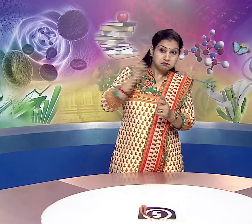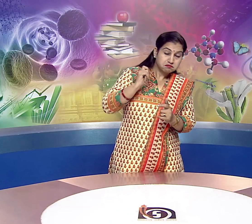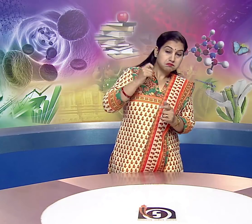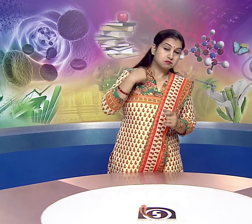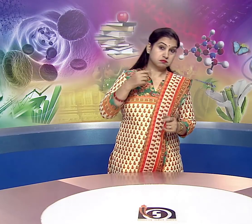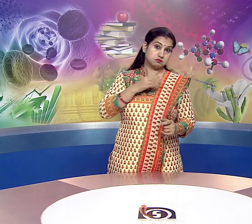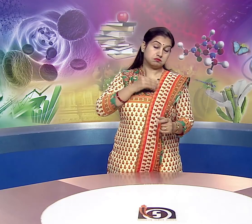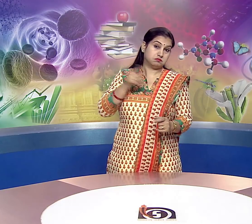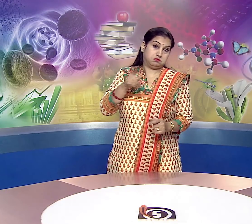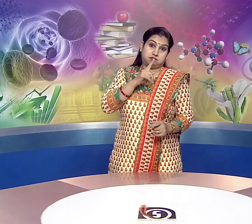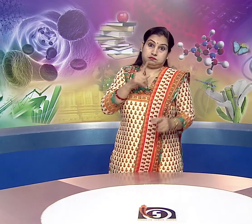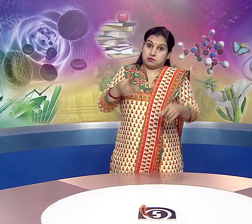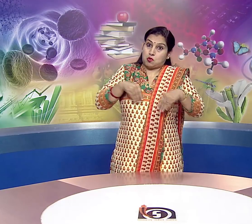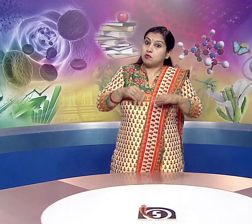of his master in the circus,